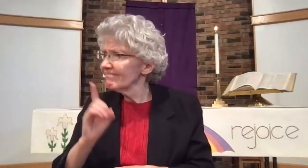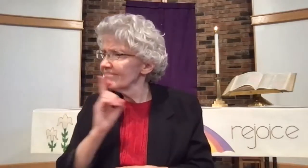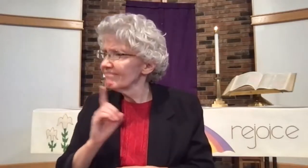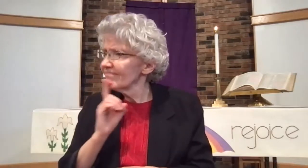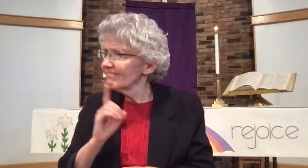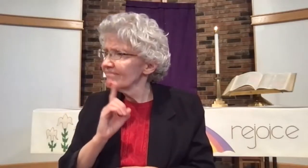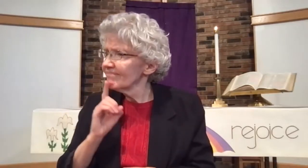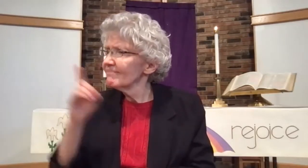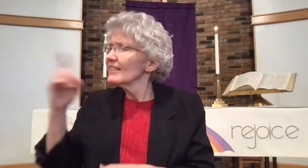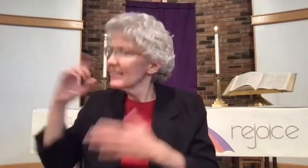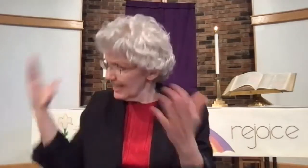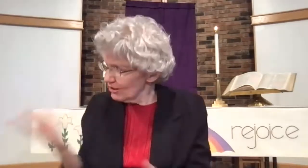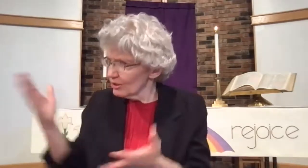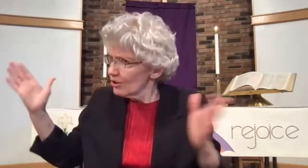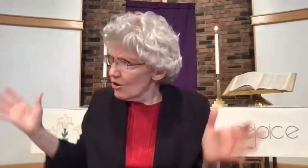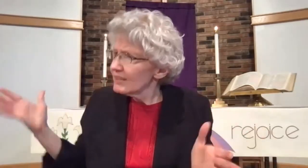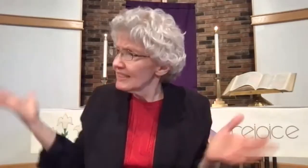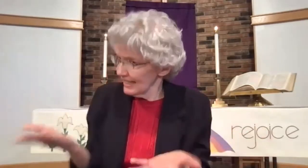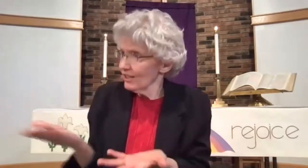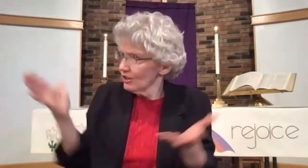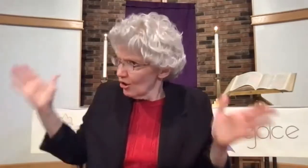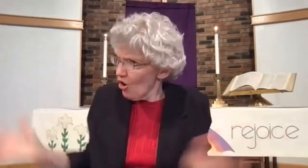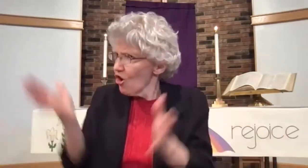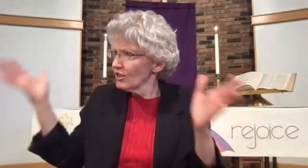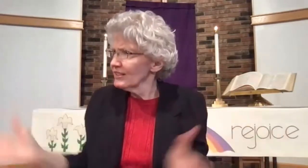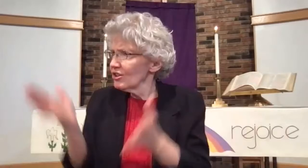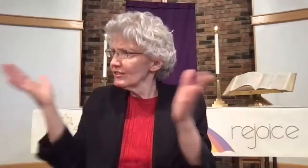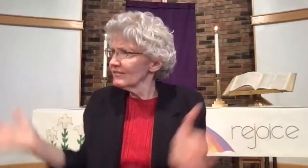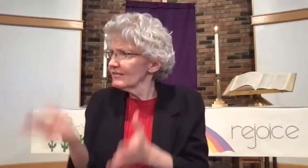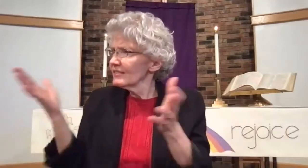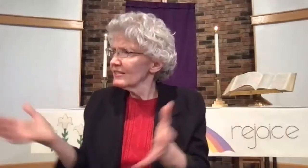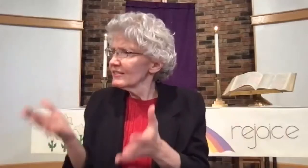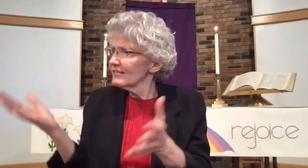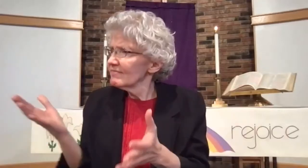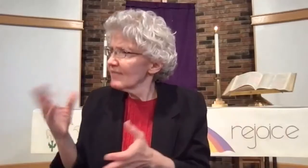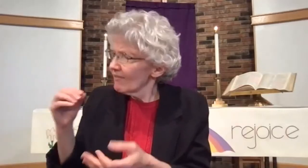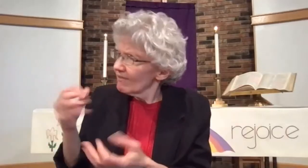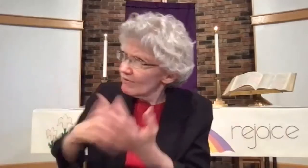Whenever we feel lonely, you are here to encourage and befriend us.